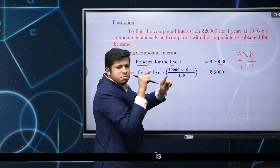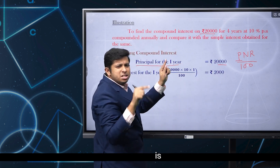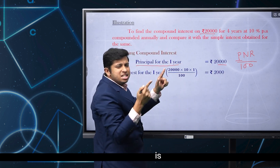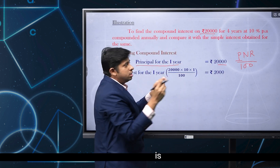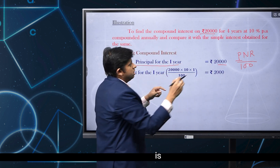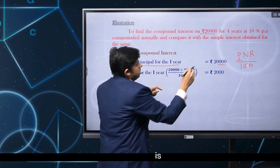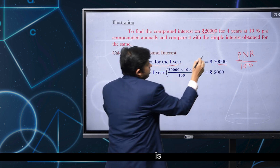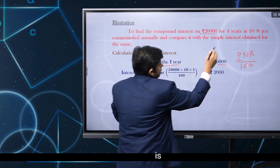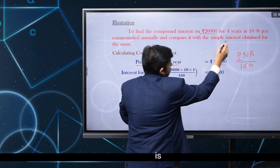is